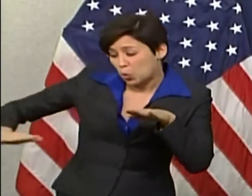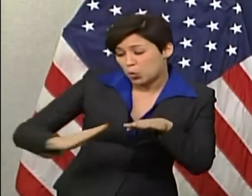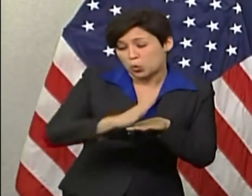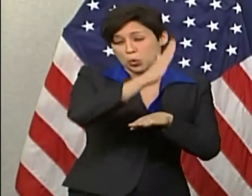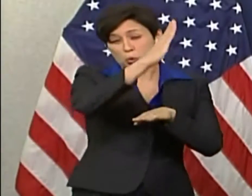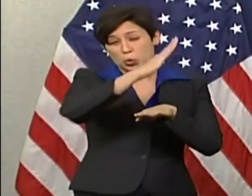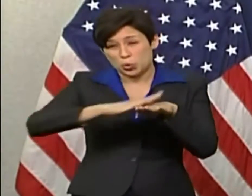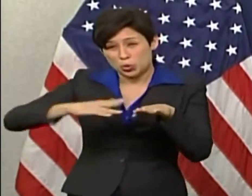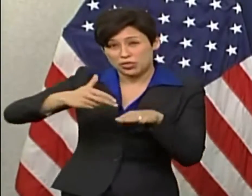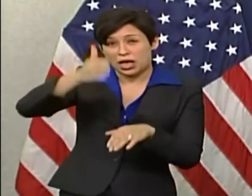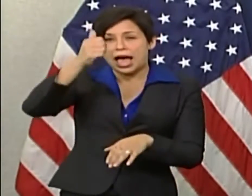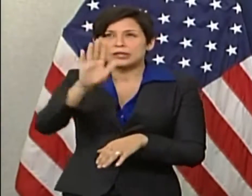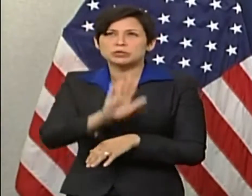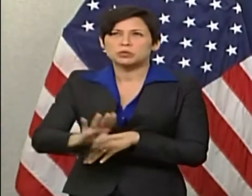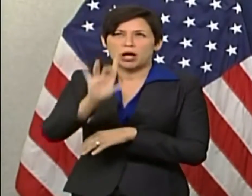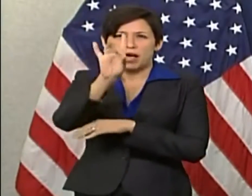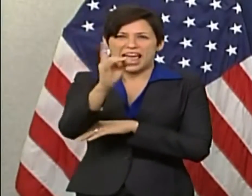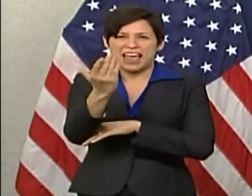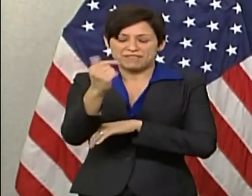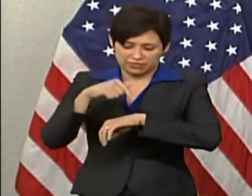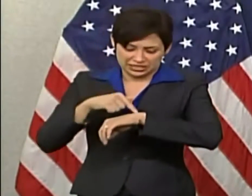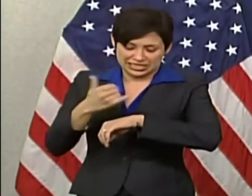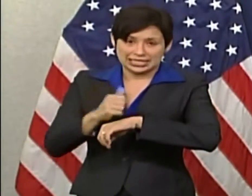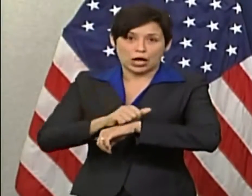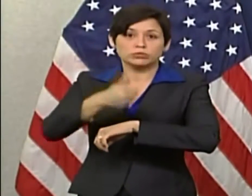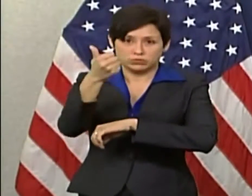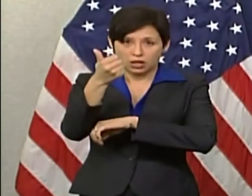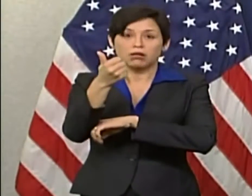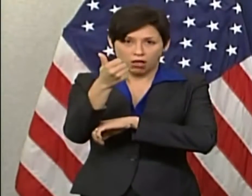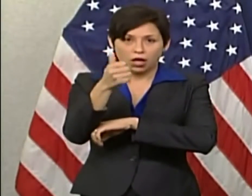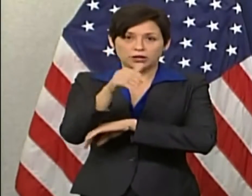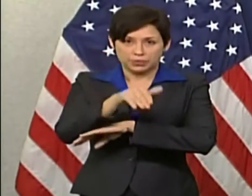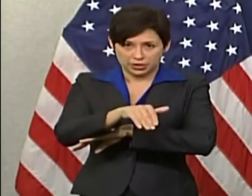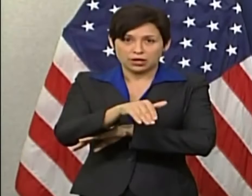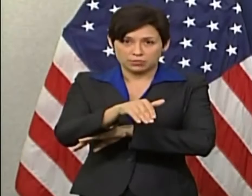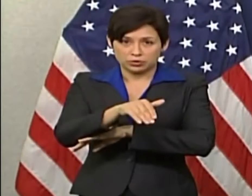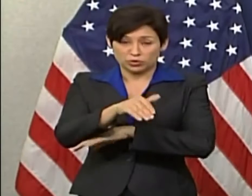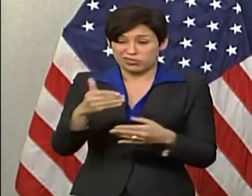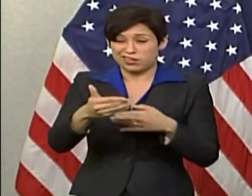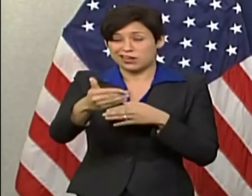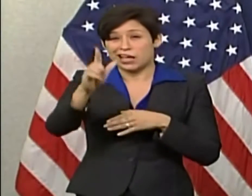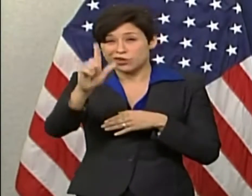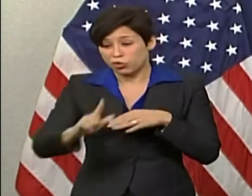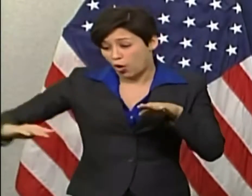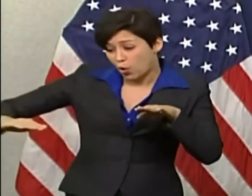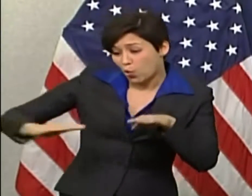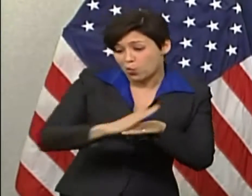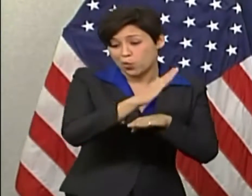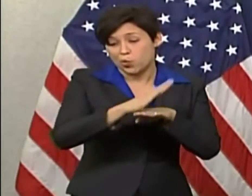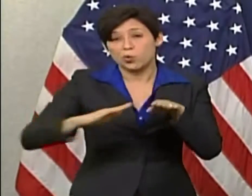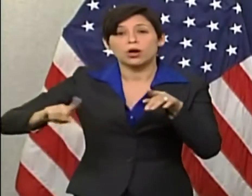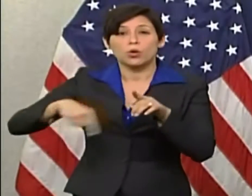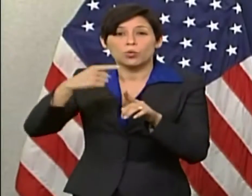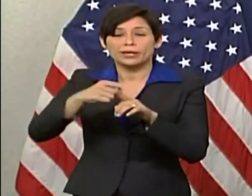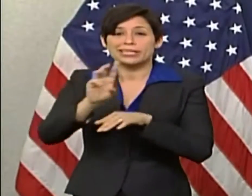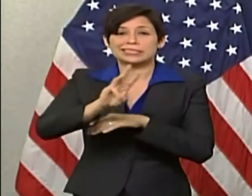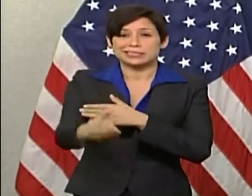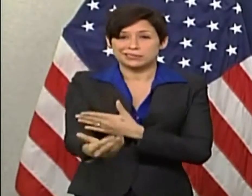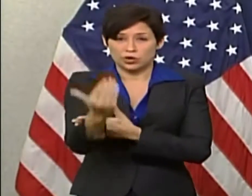roughly 8:15. It is now 10 o'clock. And next low tide is at 6 in the morning. So